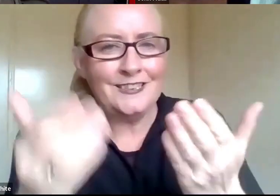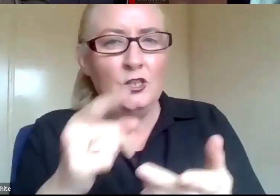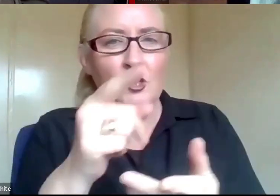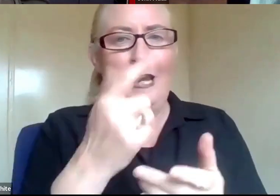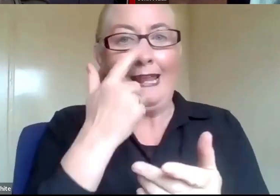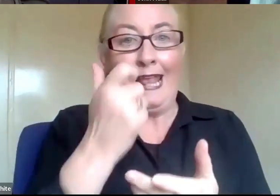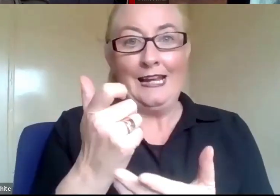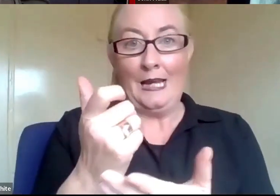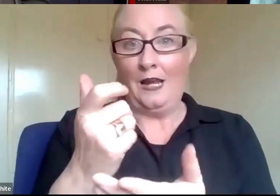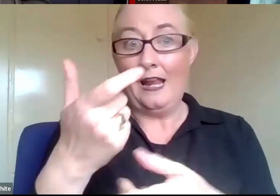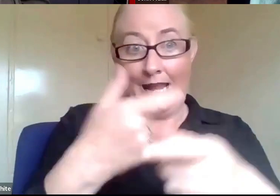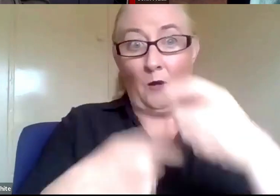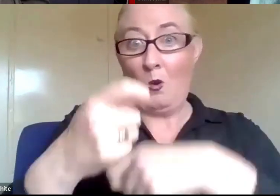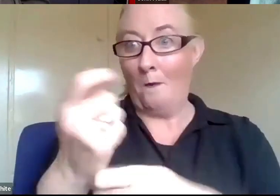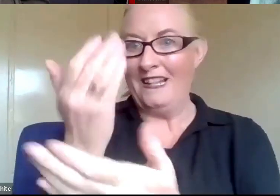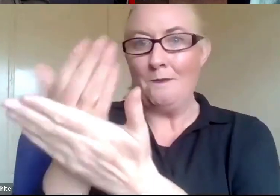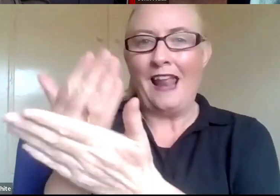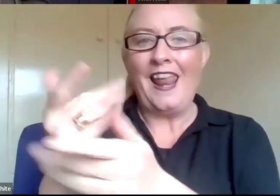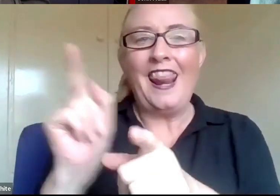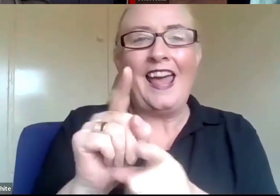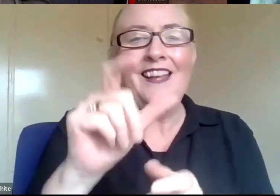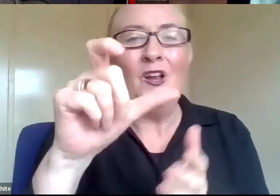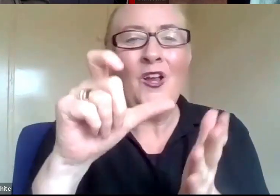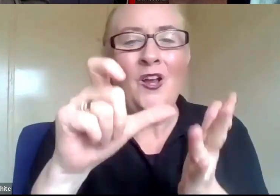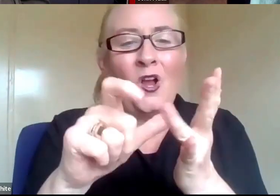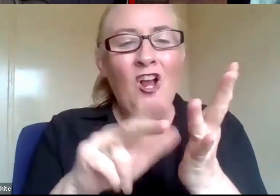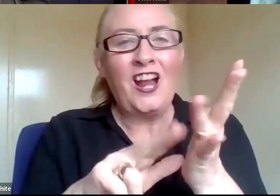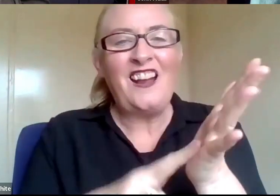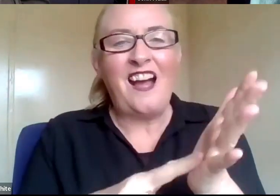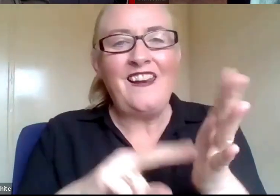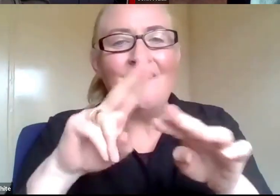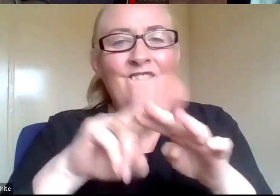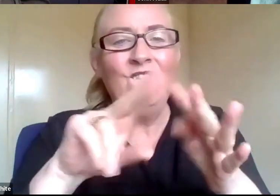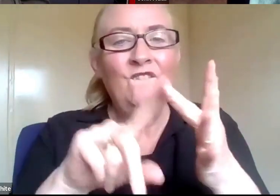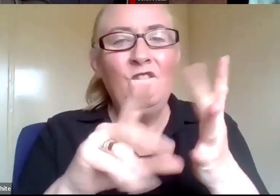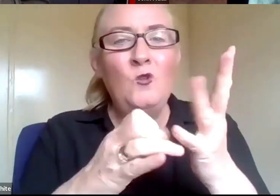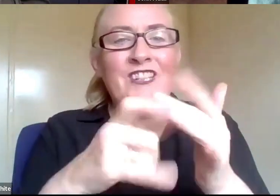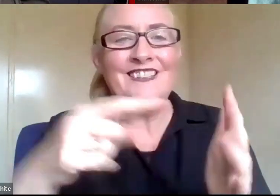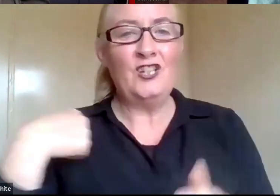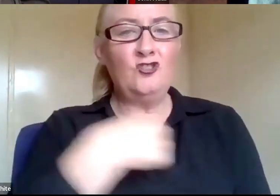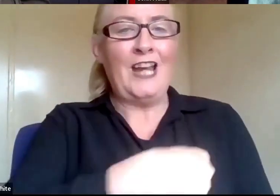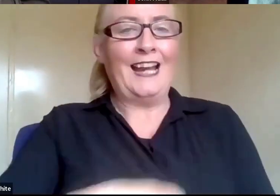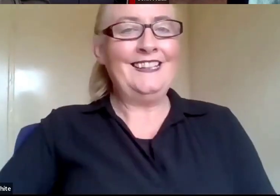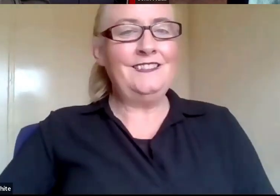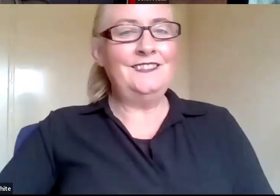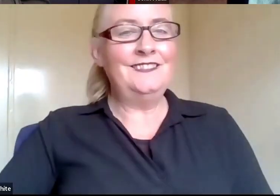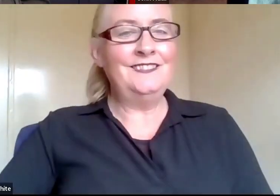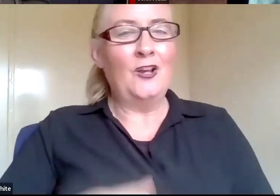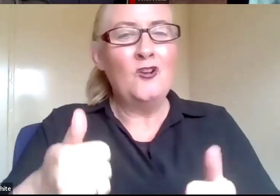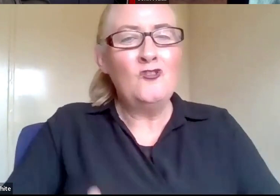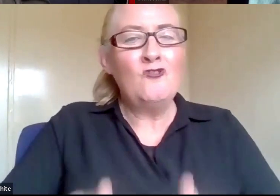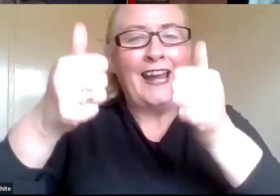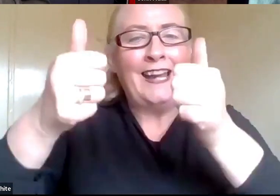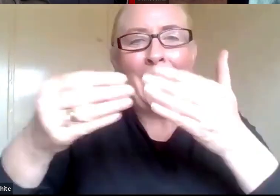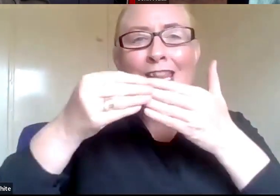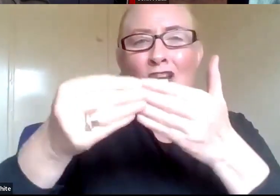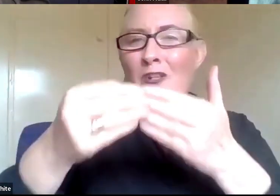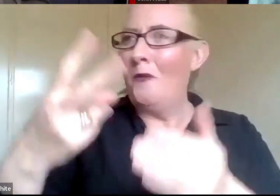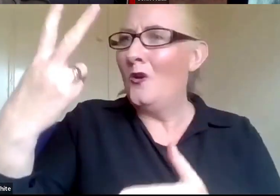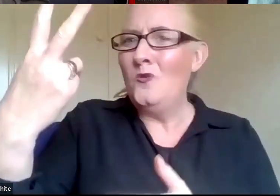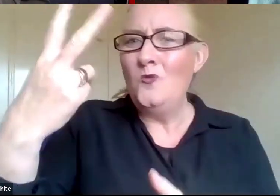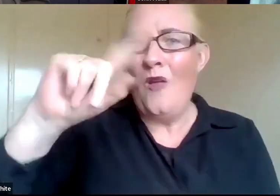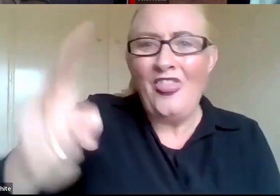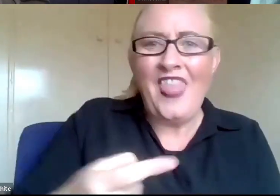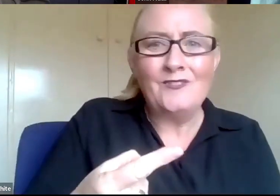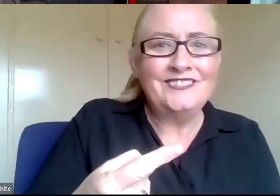Confucius, the Chinese great thinker on leadership 2,000 years,